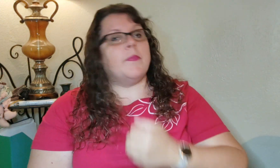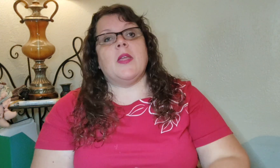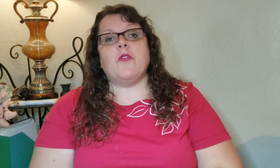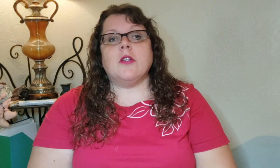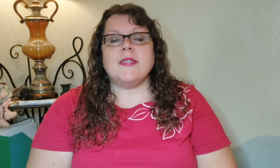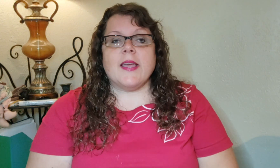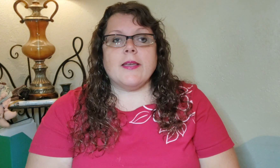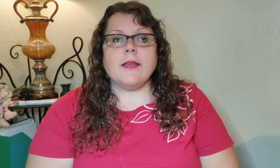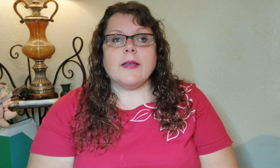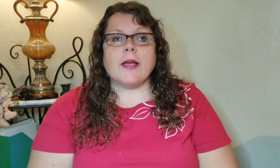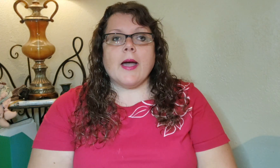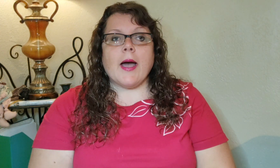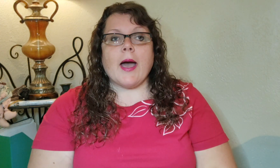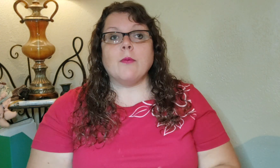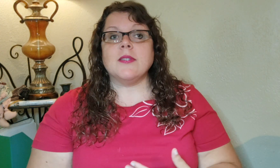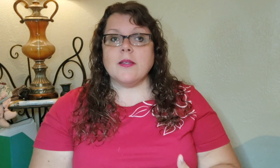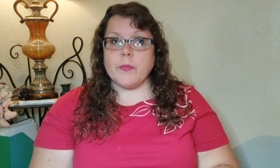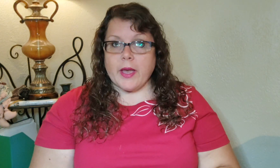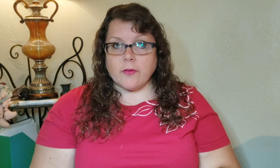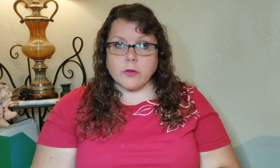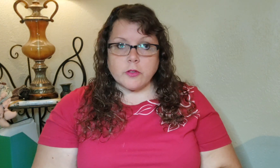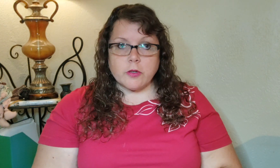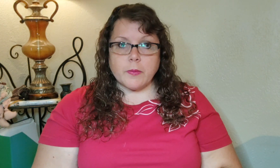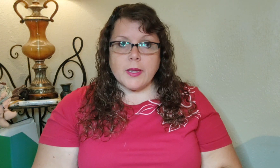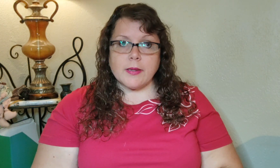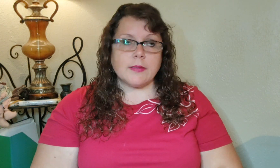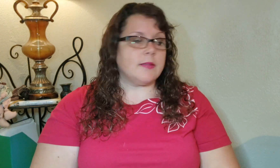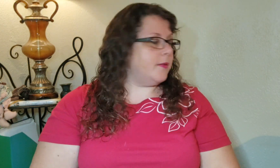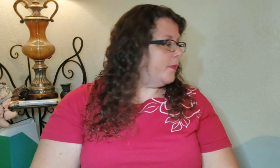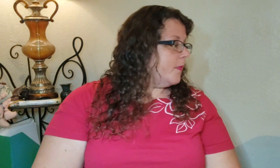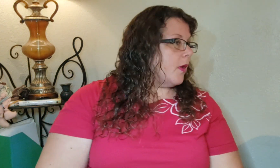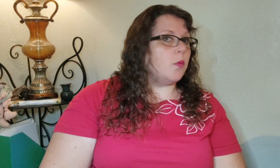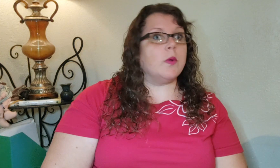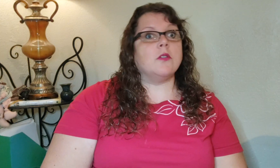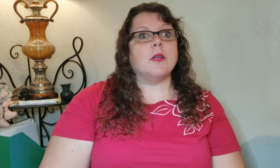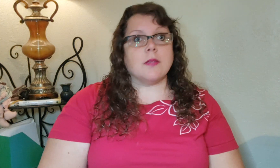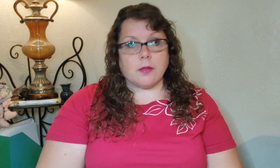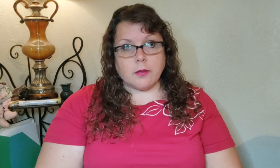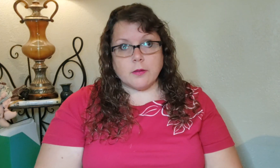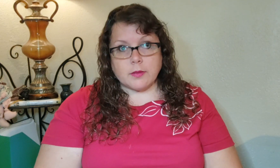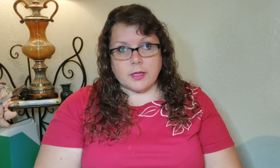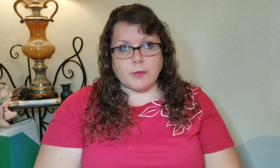If you're saying, I was in bed for 2 weeks, which that's a long time